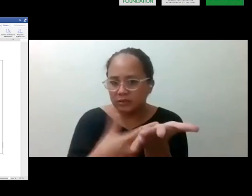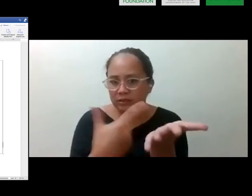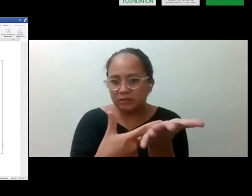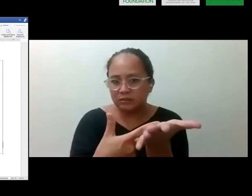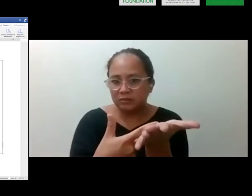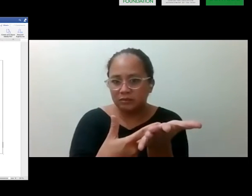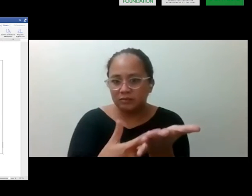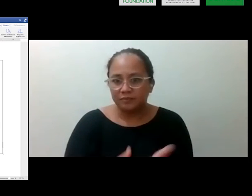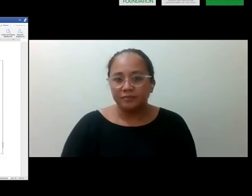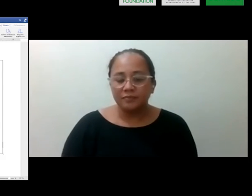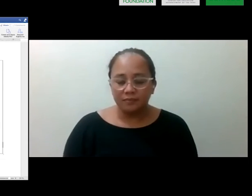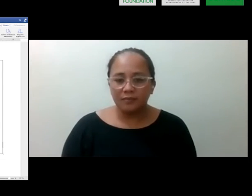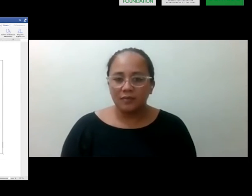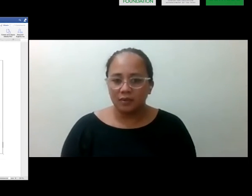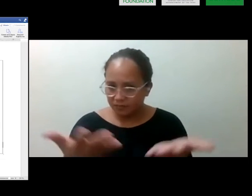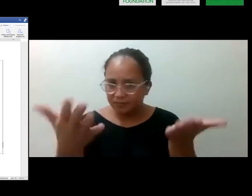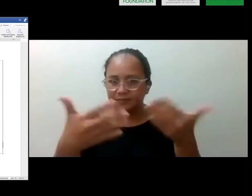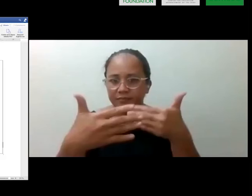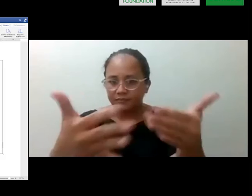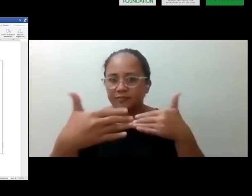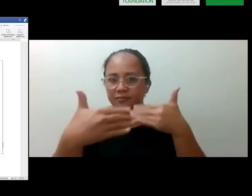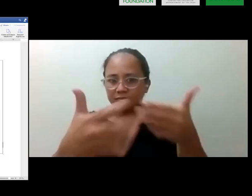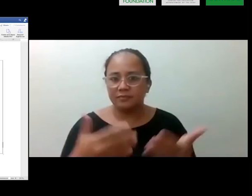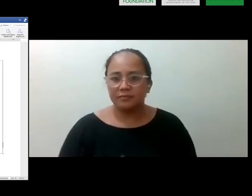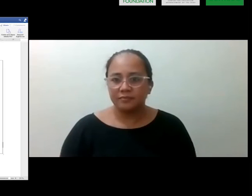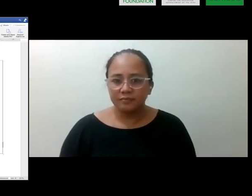That's fine, sir. Okay.